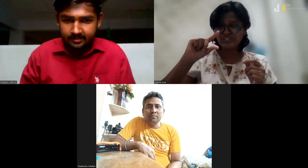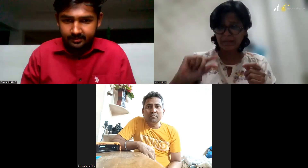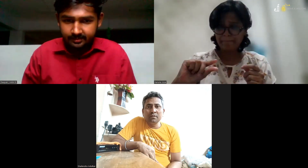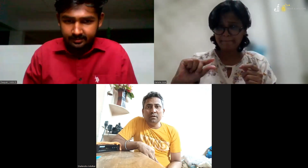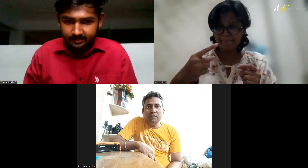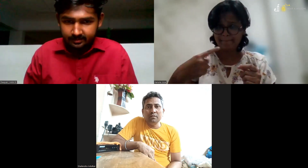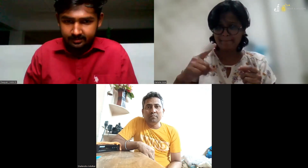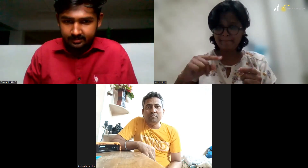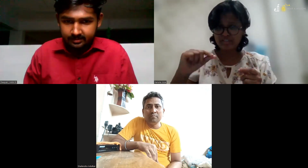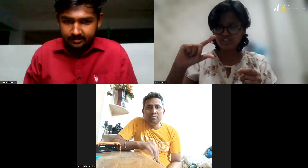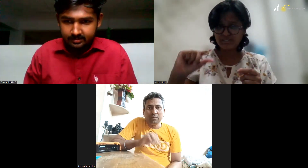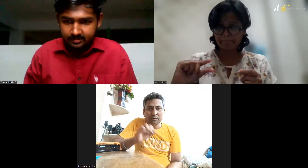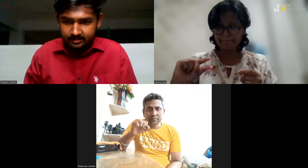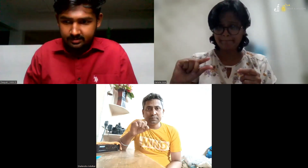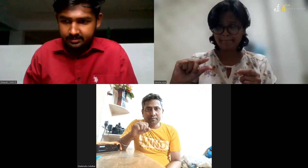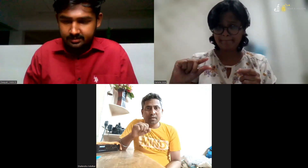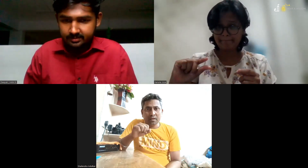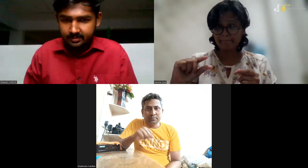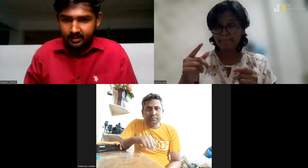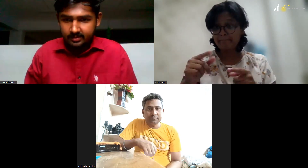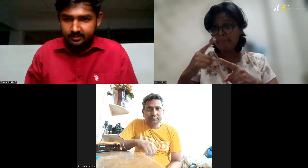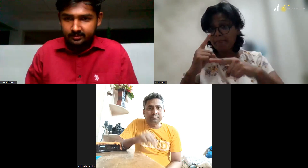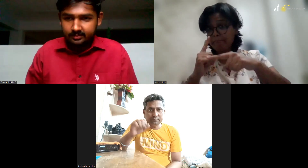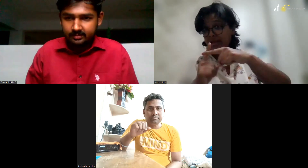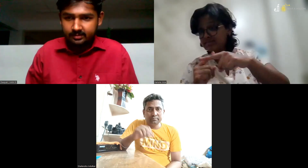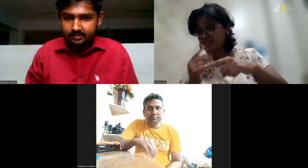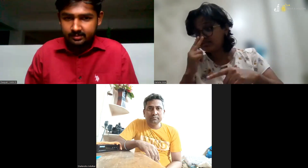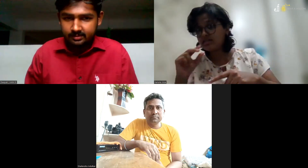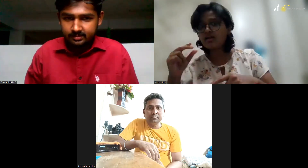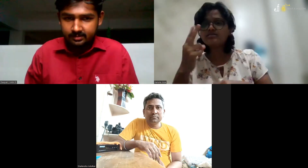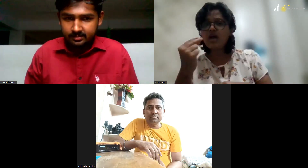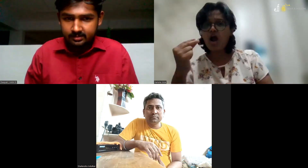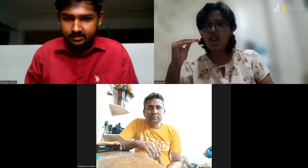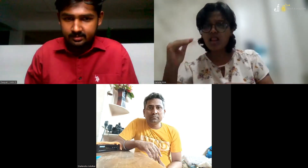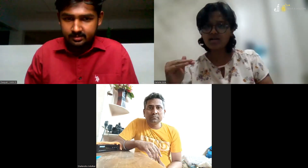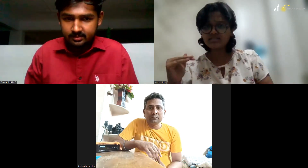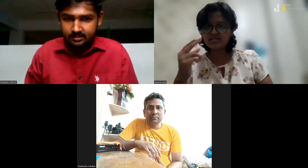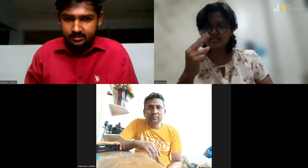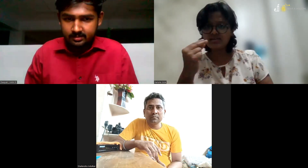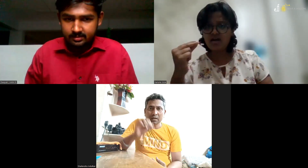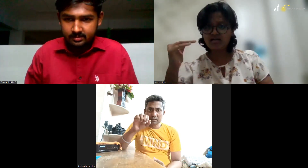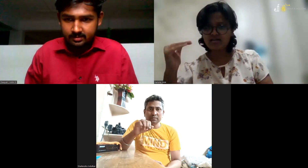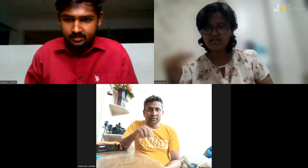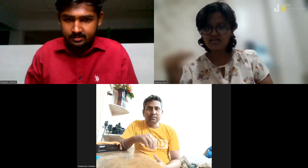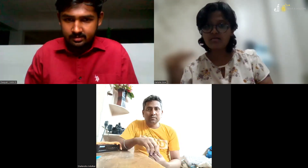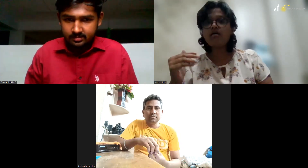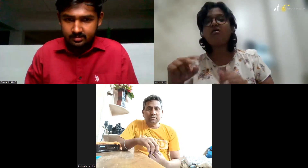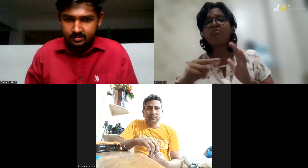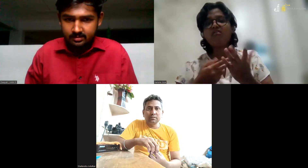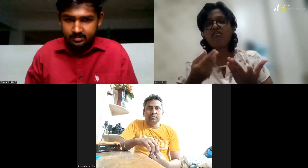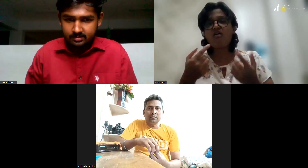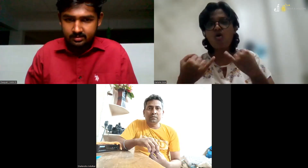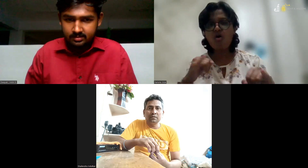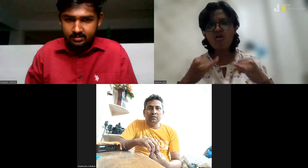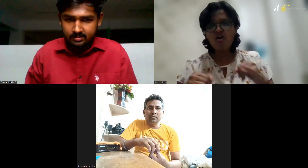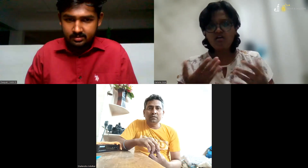as I can say that for the cheaper you have booked, you said, but you have to see the stars as well,